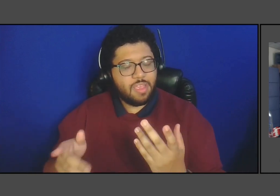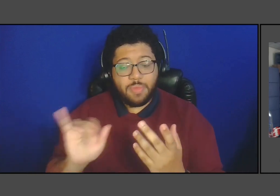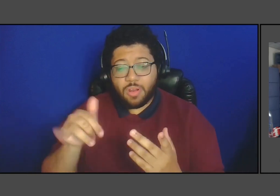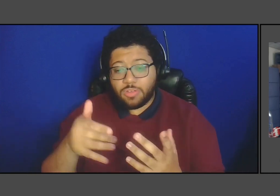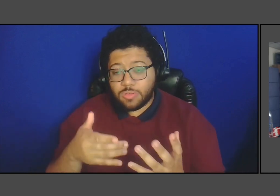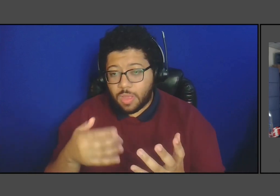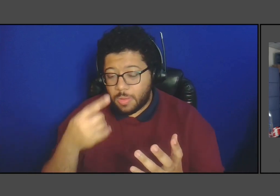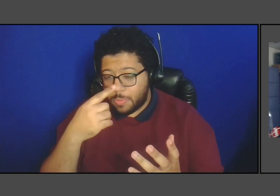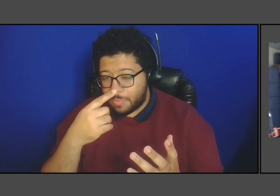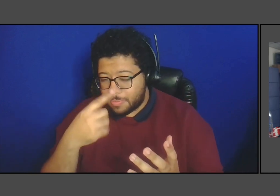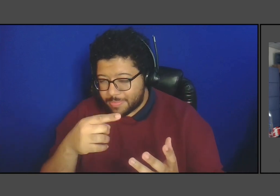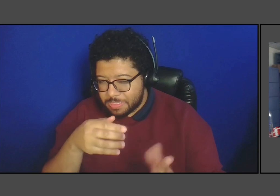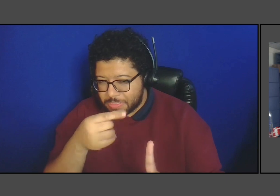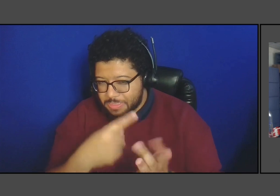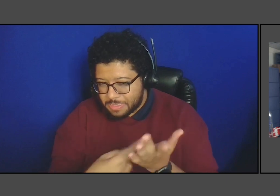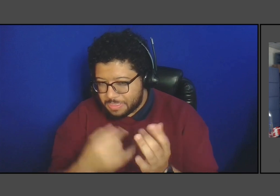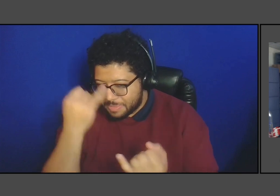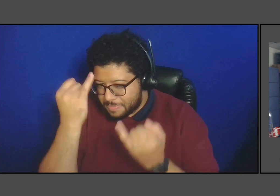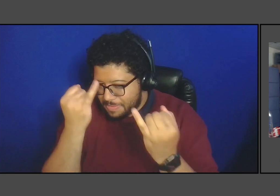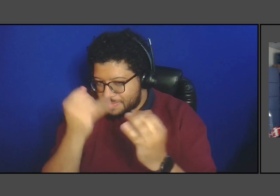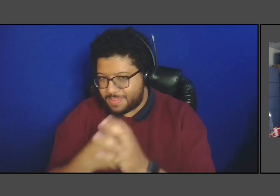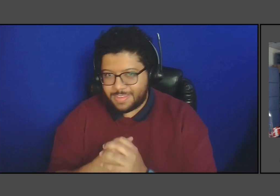imagination. Oh, wow.